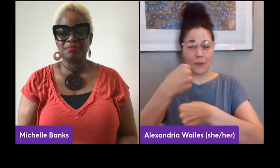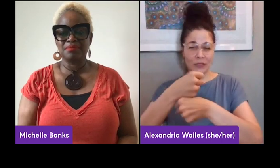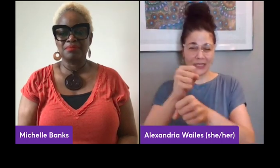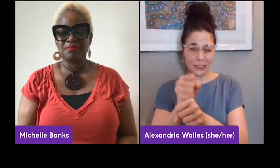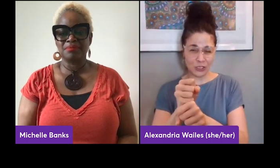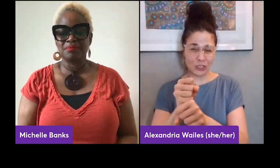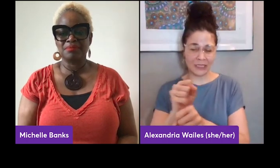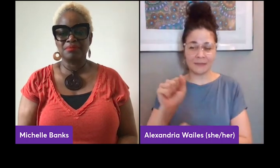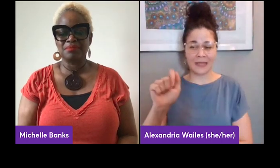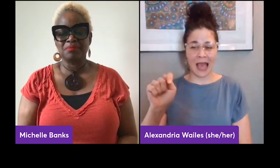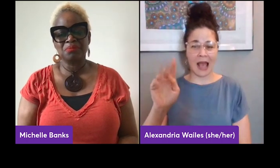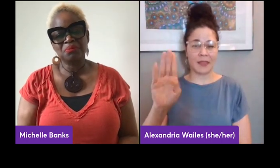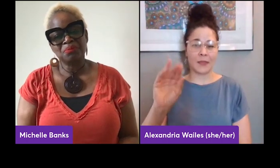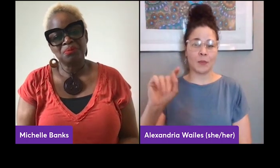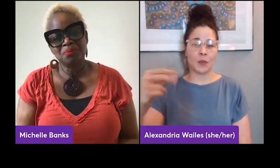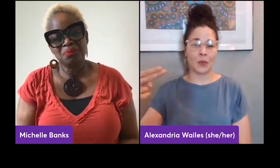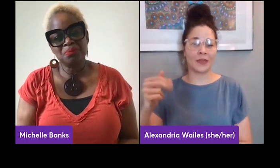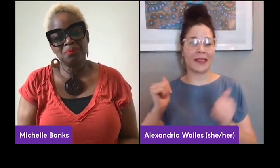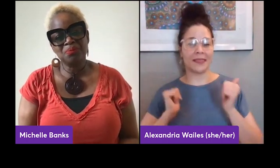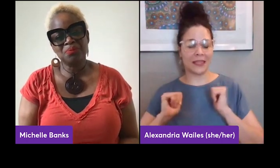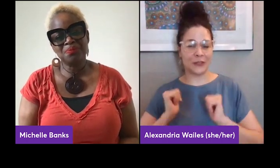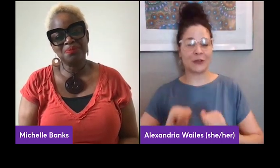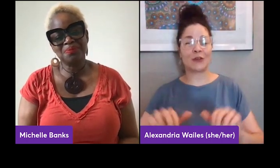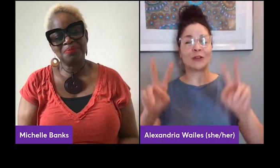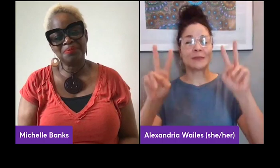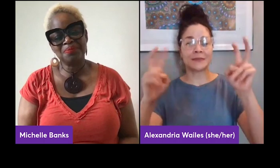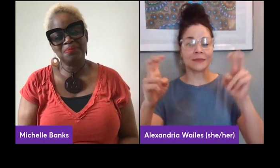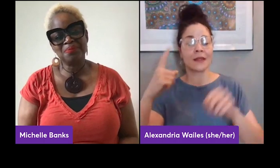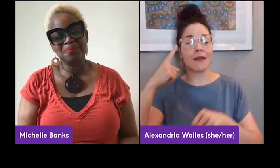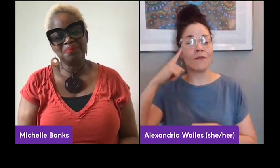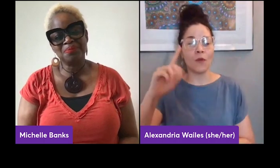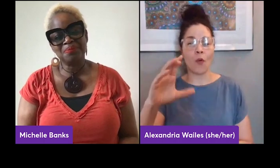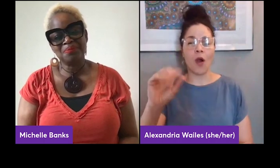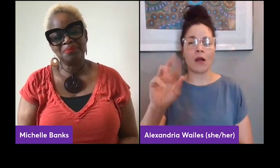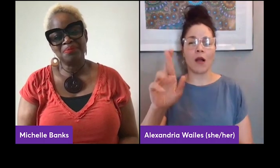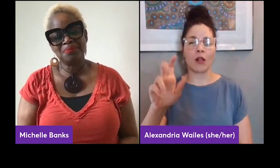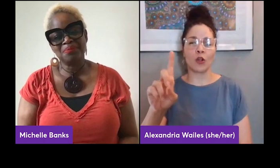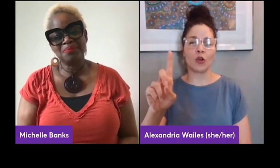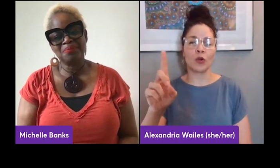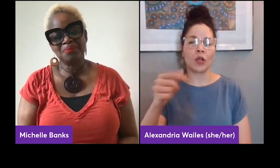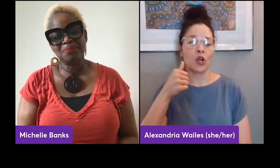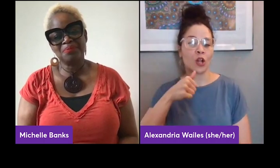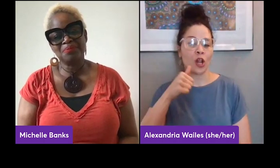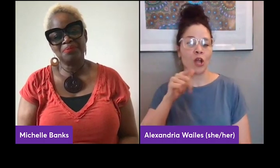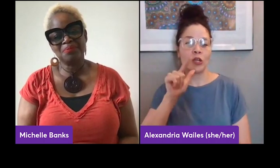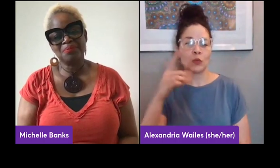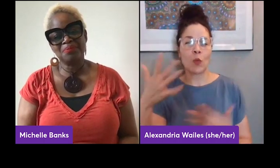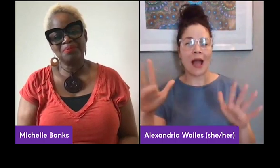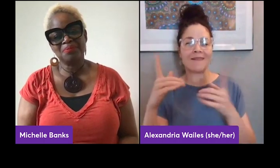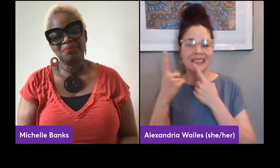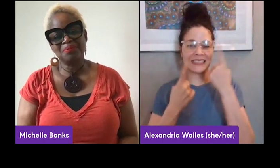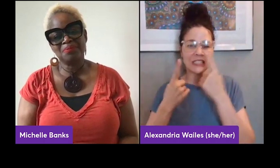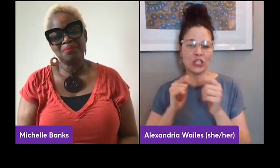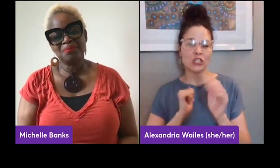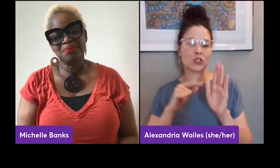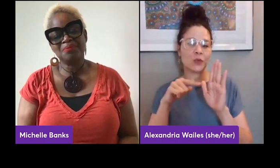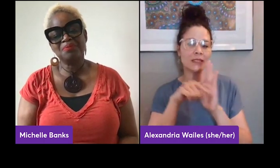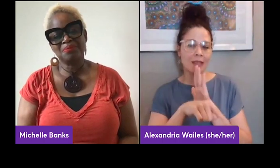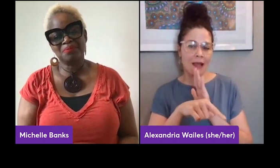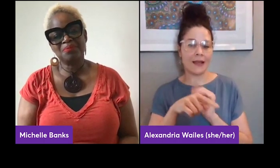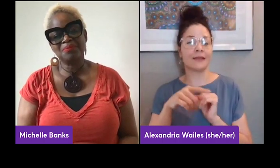I'm currently in the production at the Booth Theater of For Colored Girls Who Have Considered Suicide When the Rainbow Is